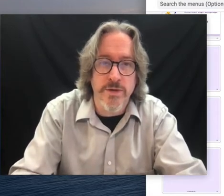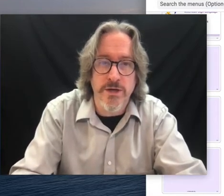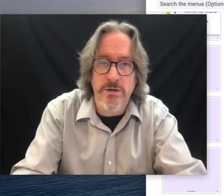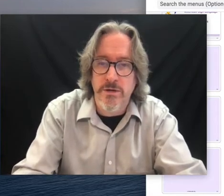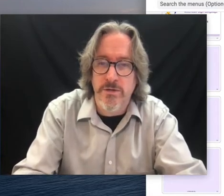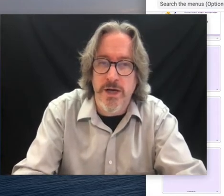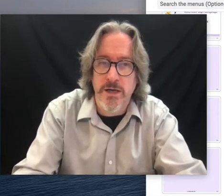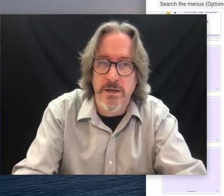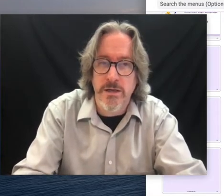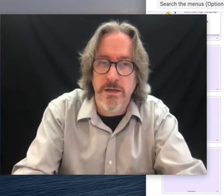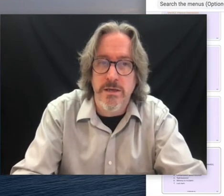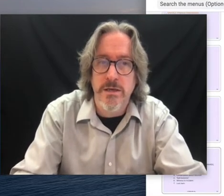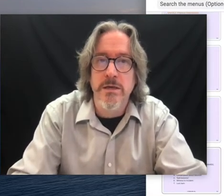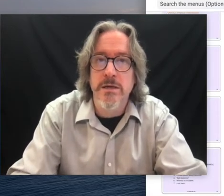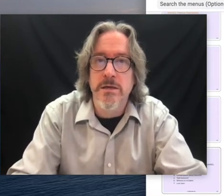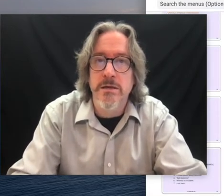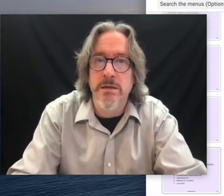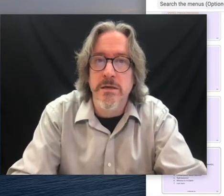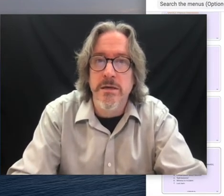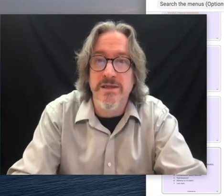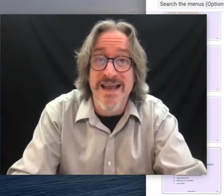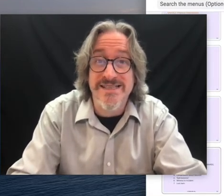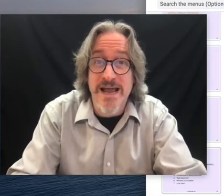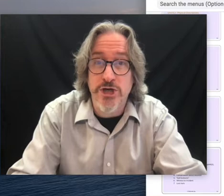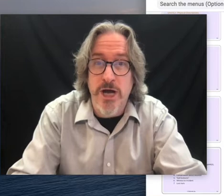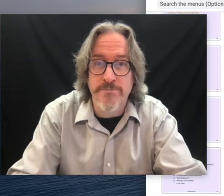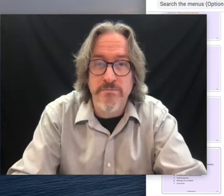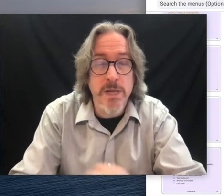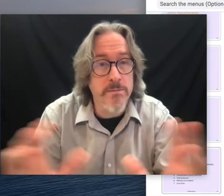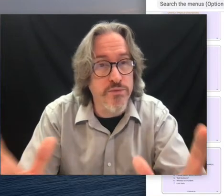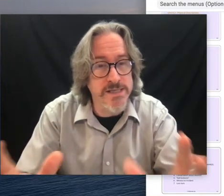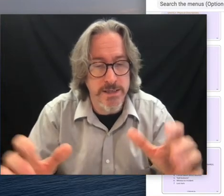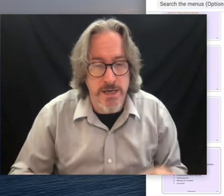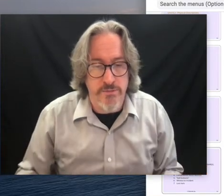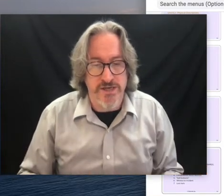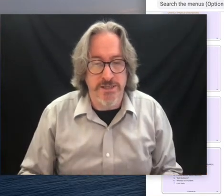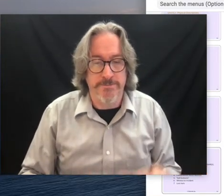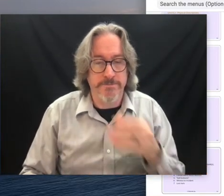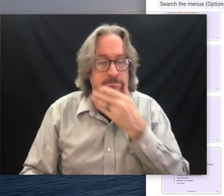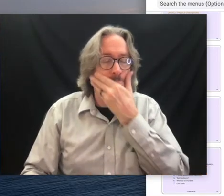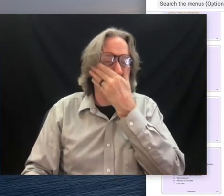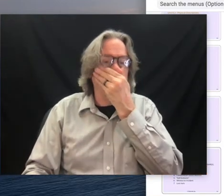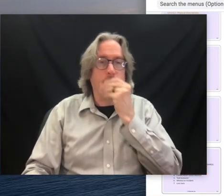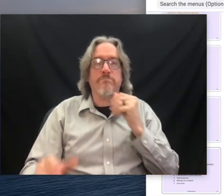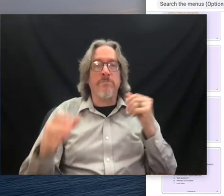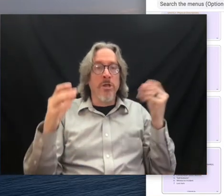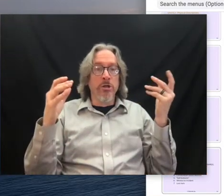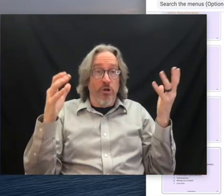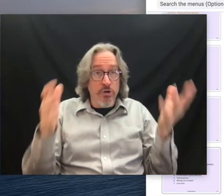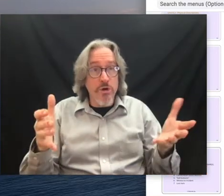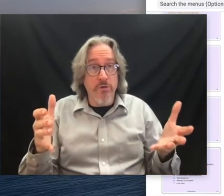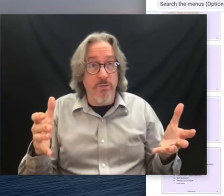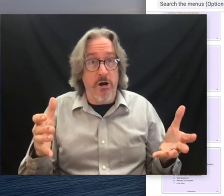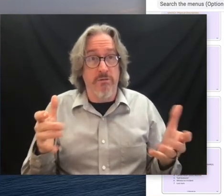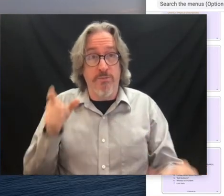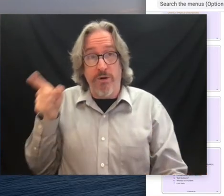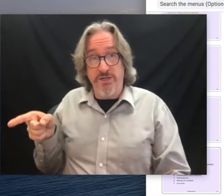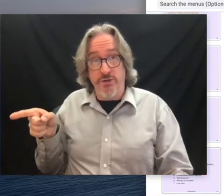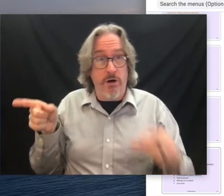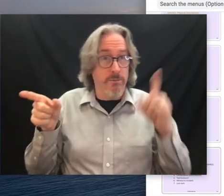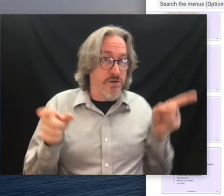To here, okay. The next snapshot, present and not present. You know that we